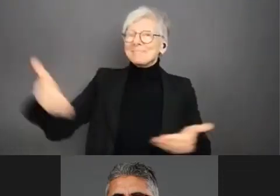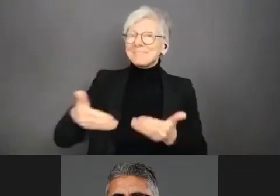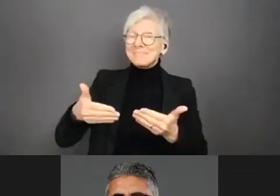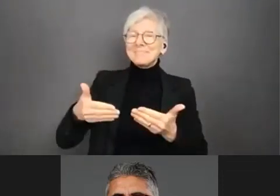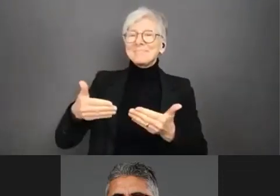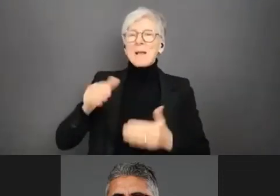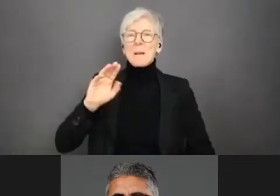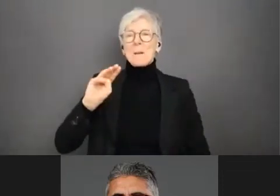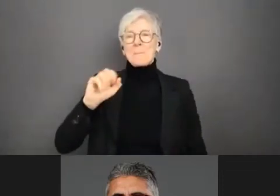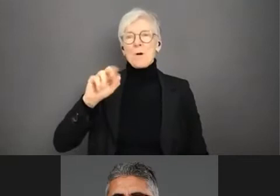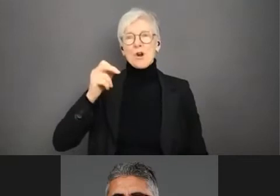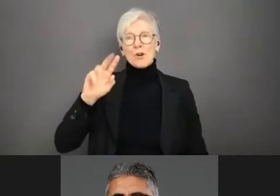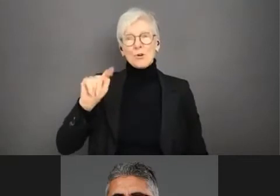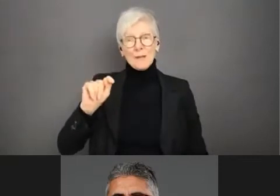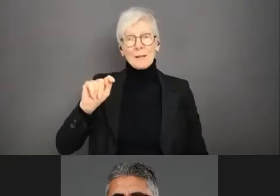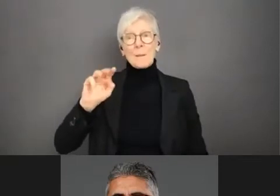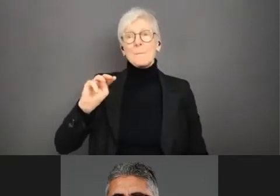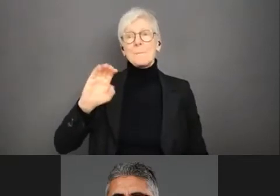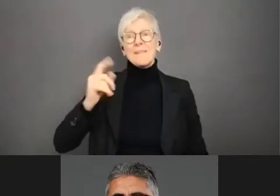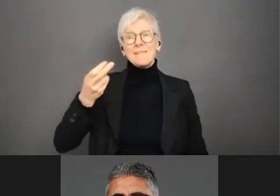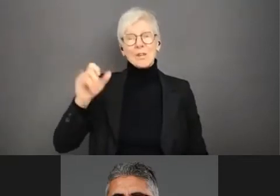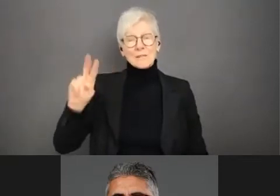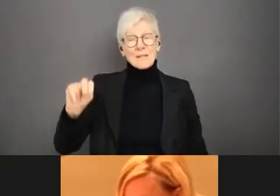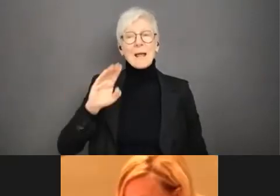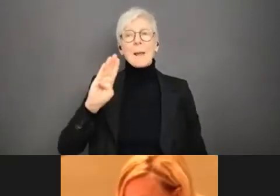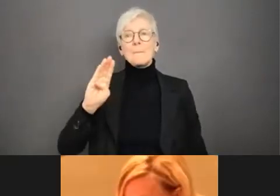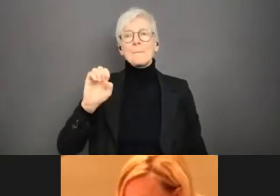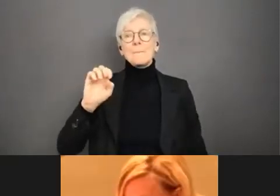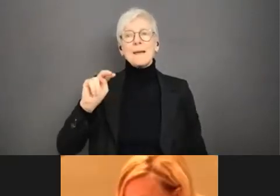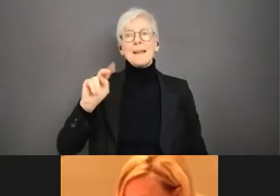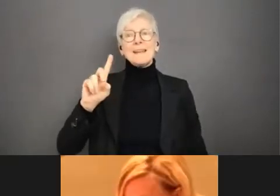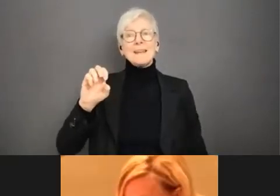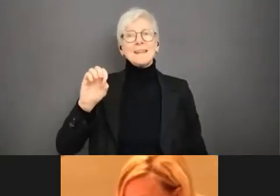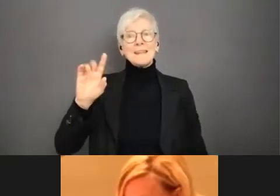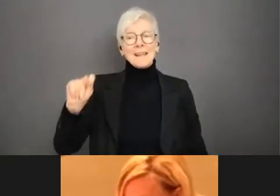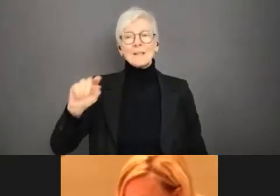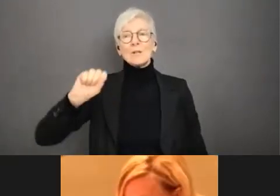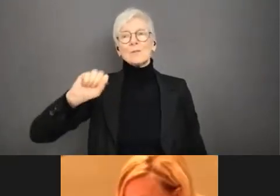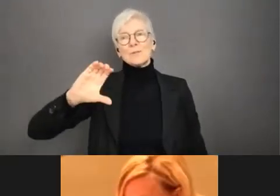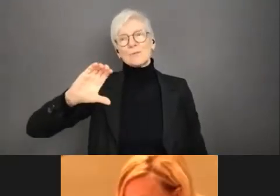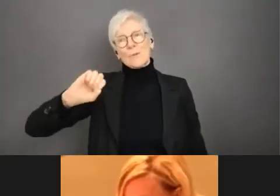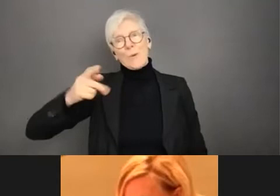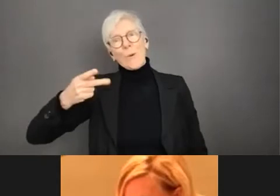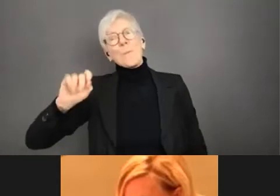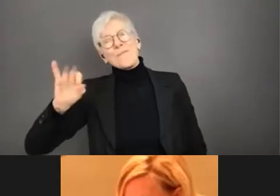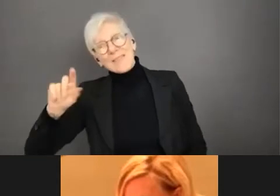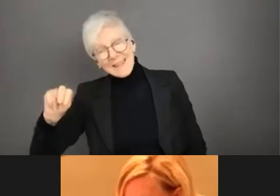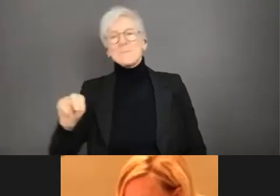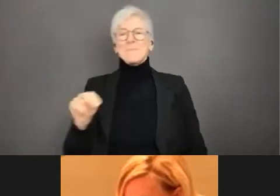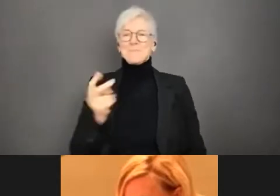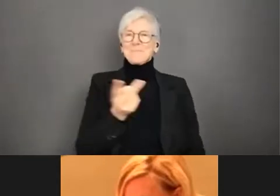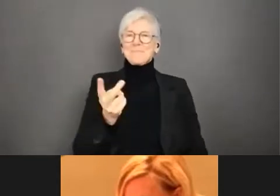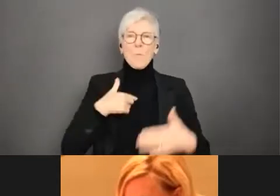Margaret McPherson and Benedict Chaplin. So I would like to do our short introduction for each one of